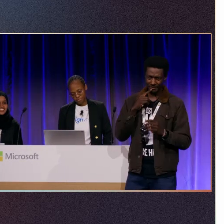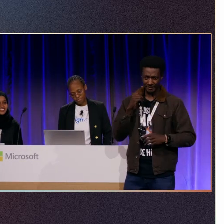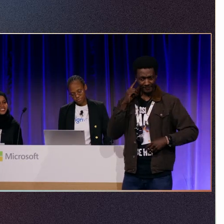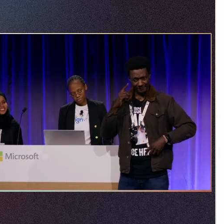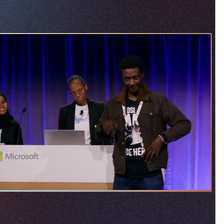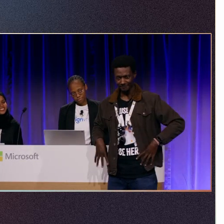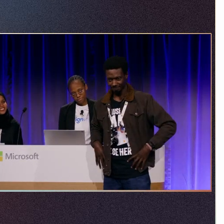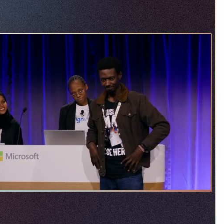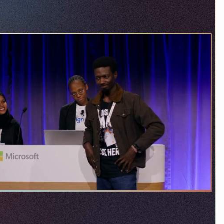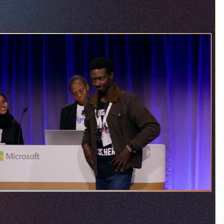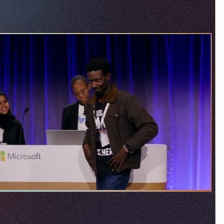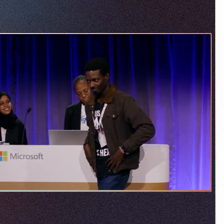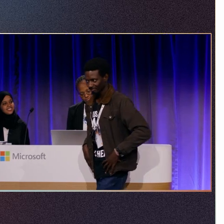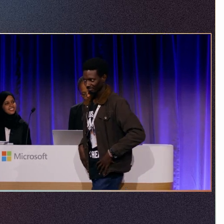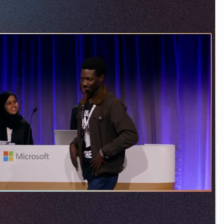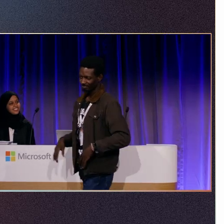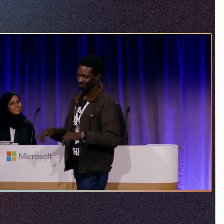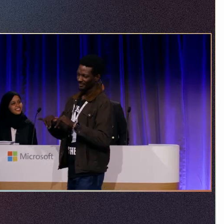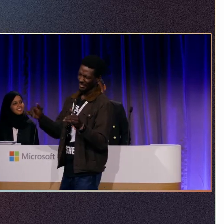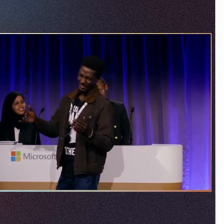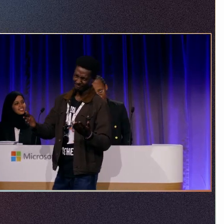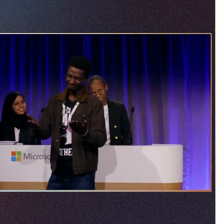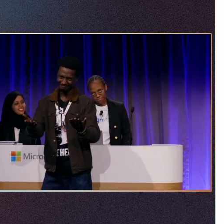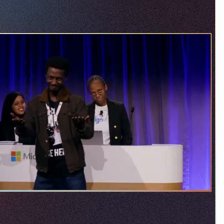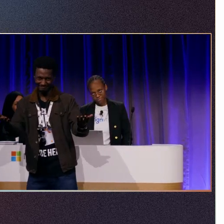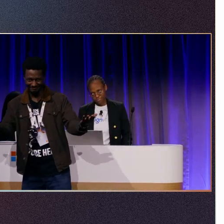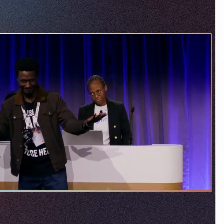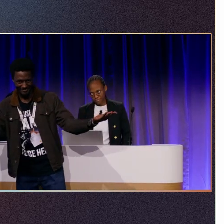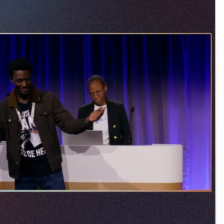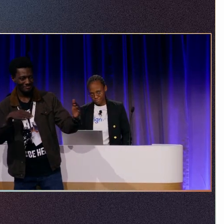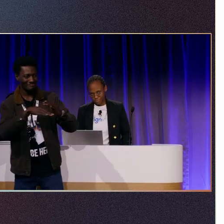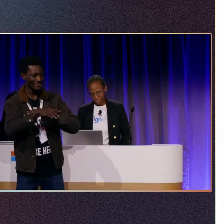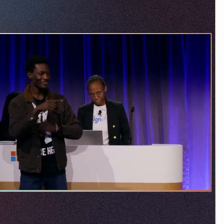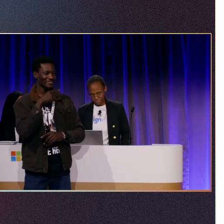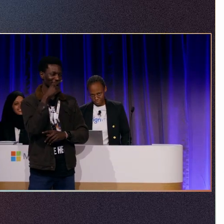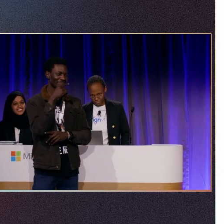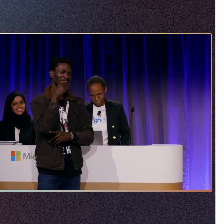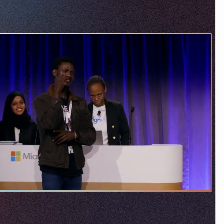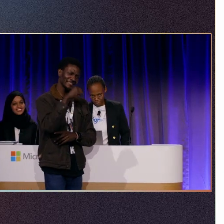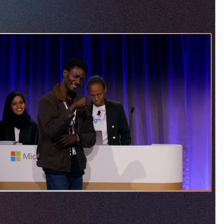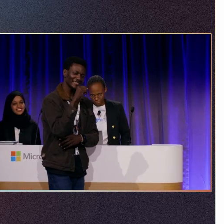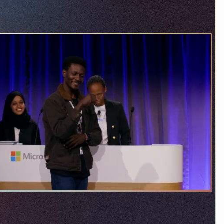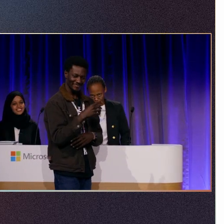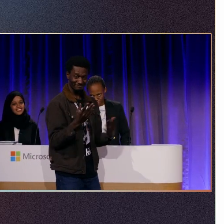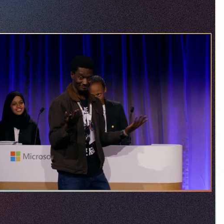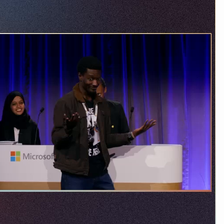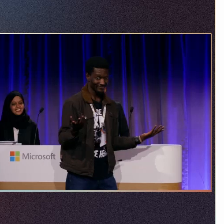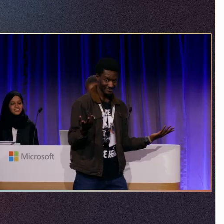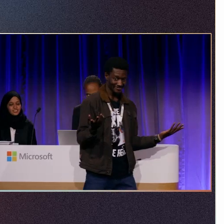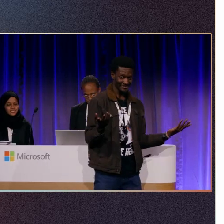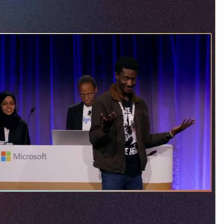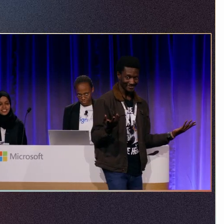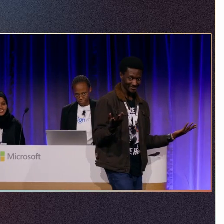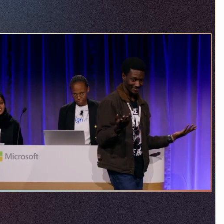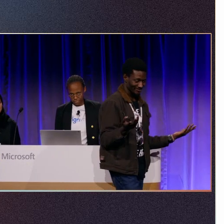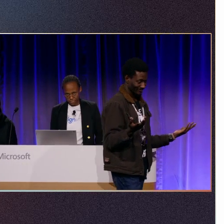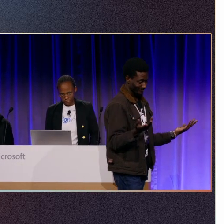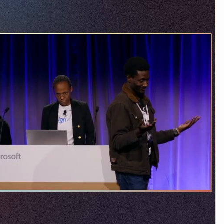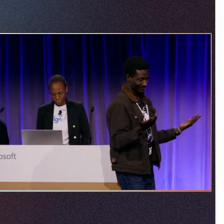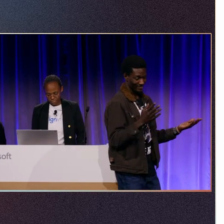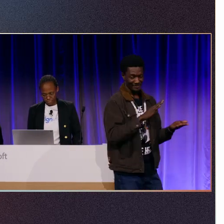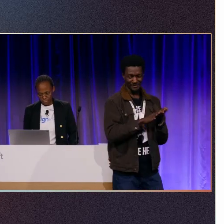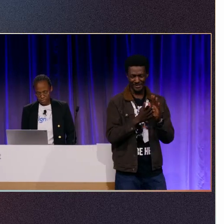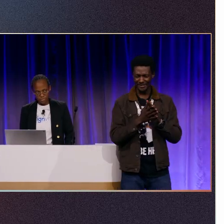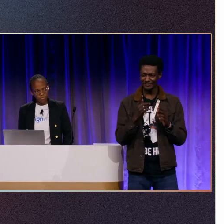I did not have access as a deaf person. I was like you. I was born hearing. I was not born deaf.